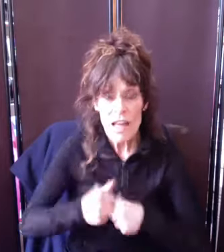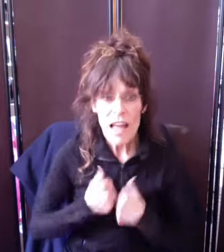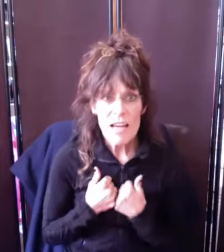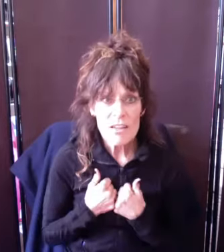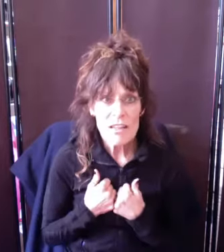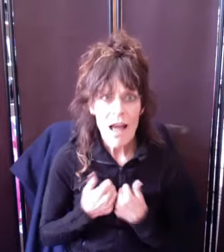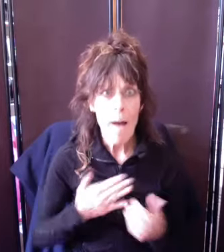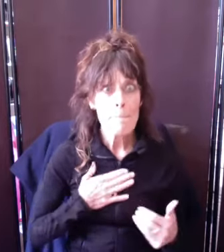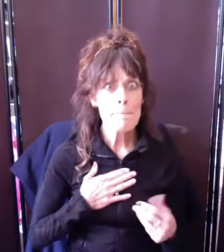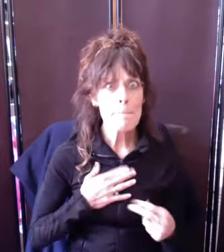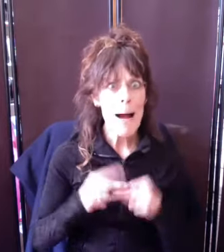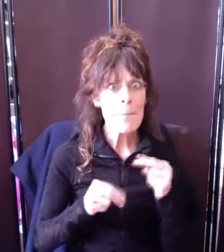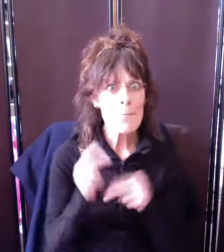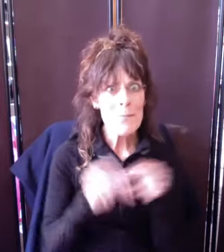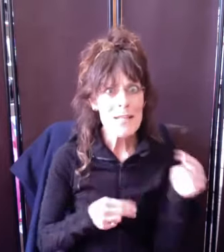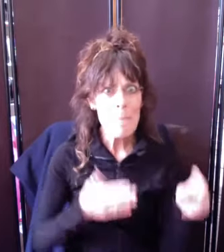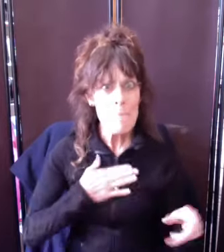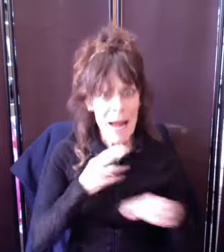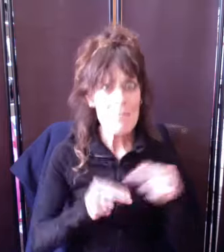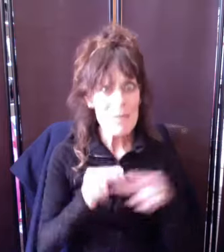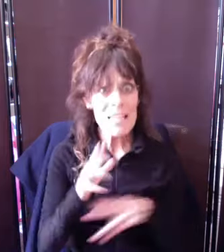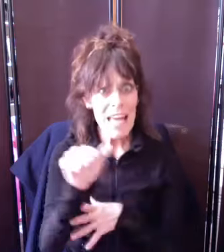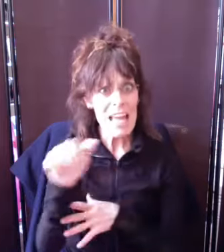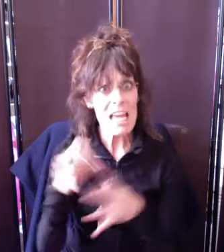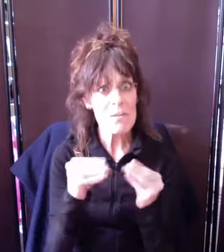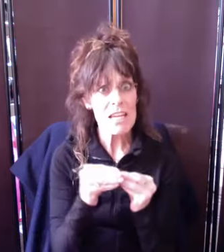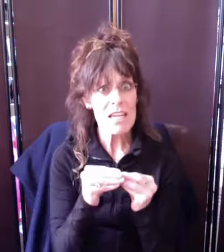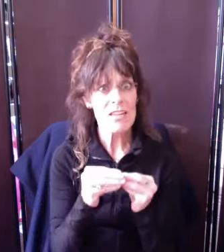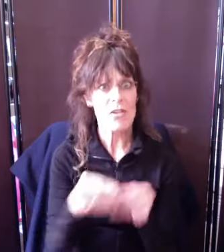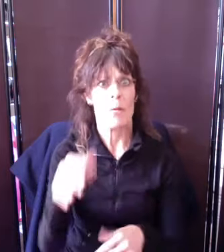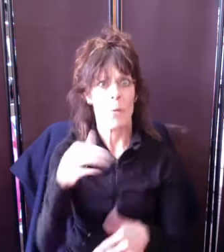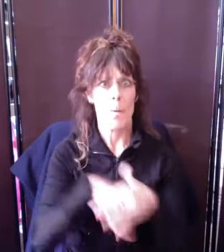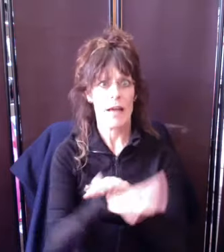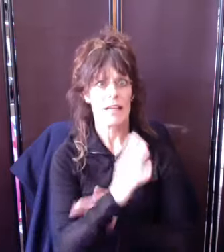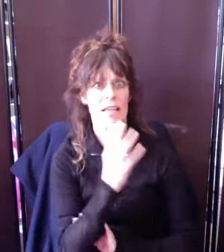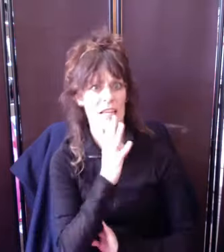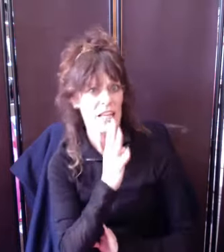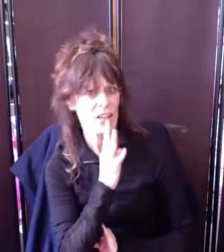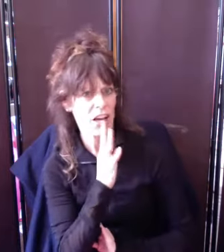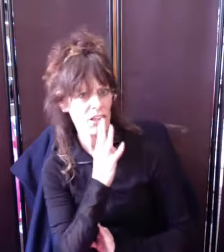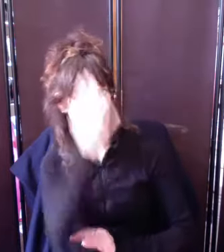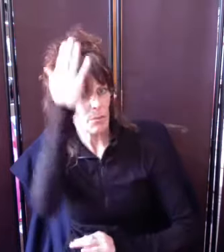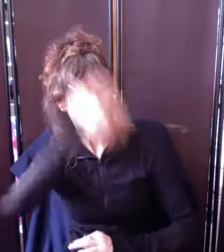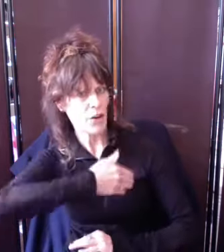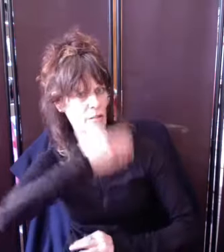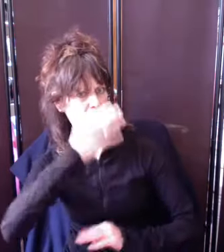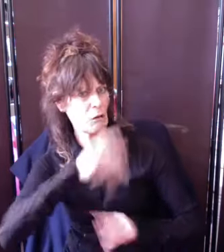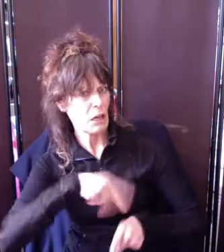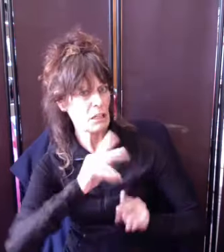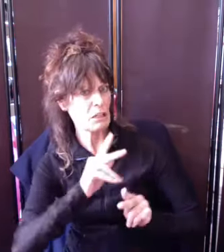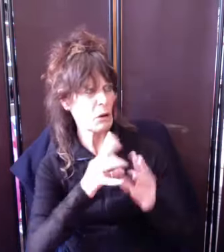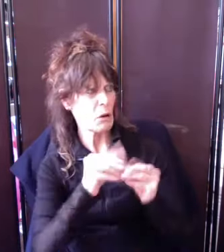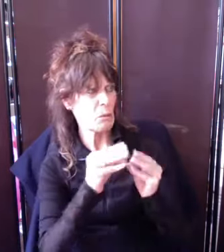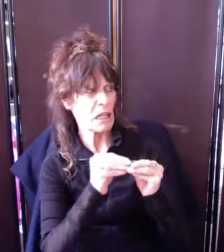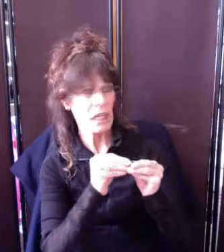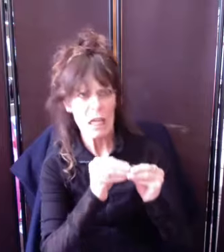building. It's my building. And I walked back in and I talked to the receptionist, and I was like, is there a meeting of Alcoholics Anonymous in here? And she's like, yeah, it's in